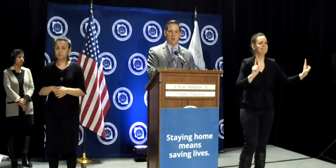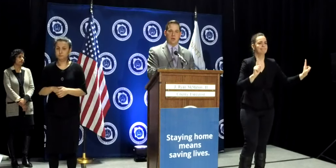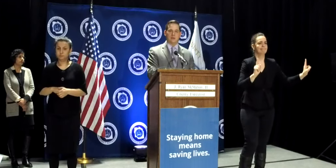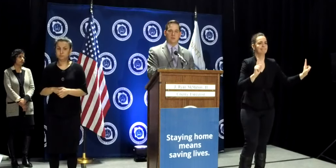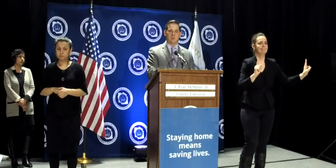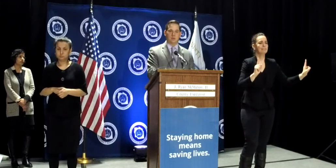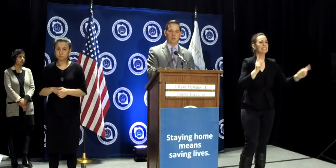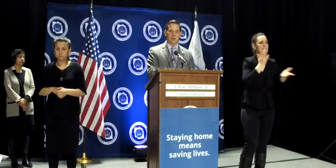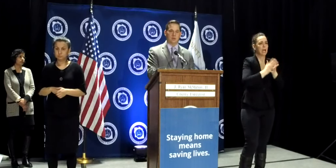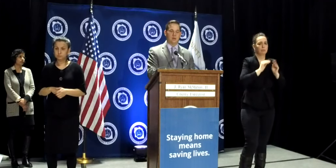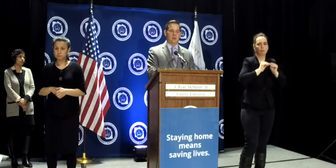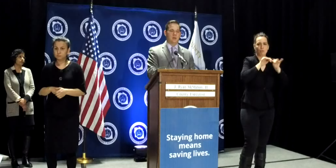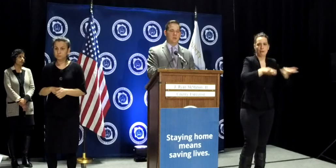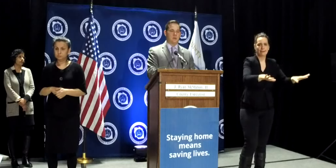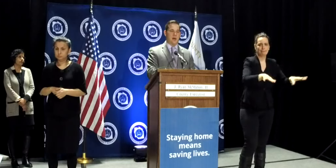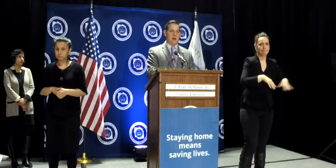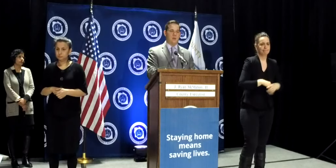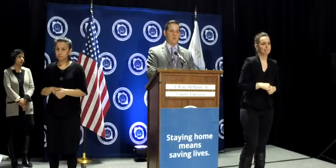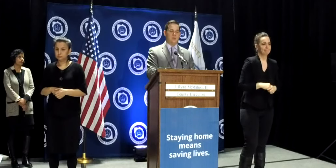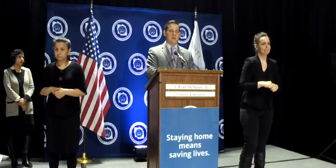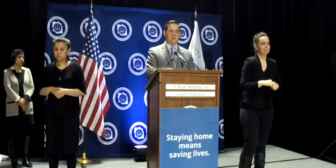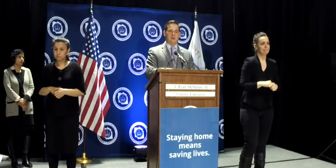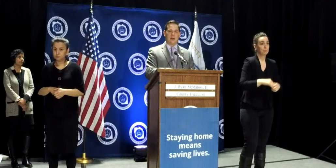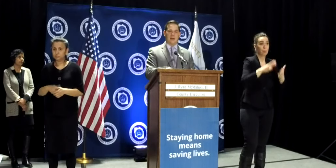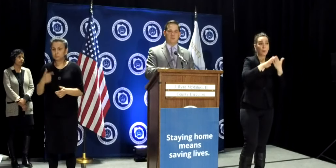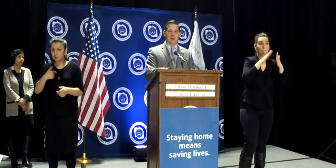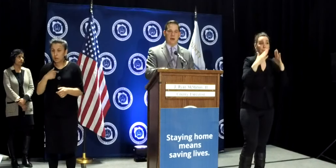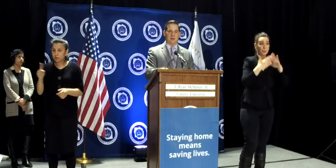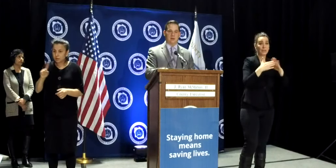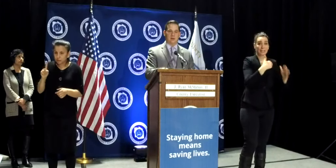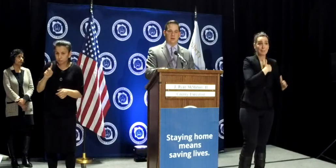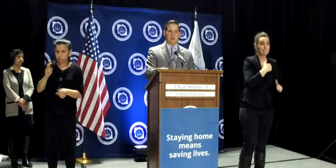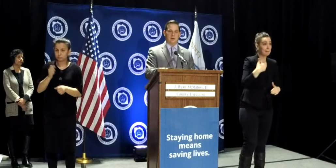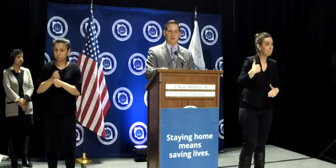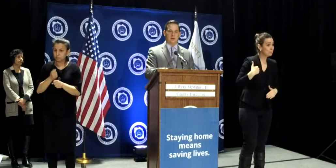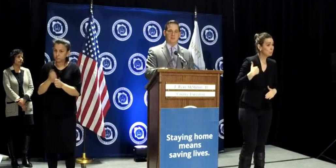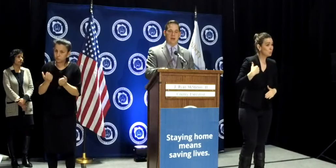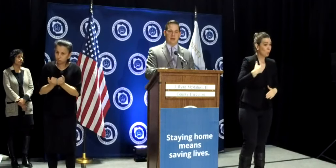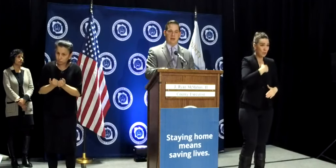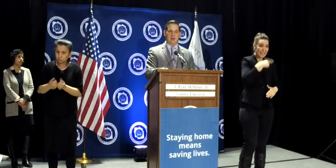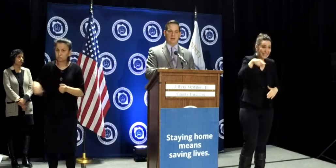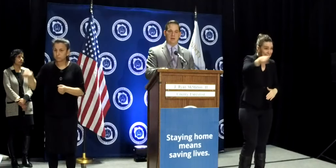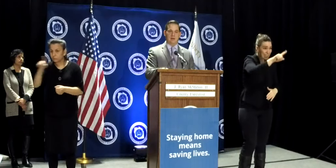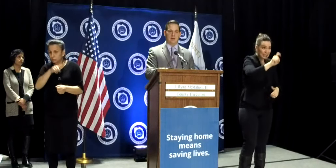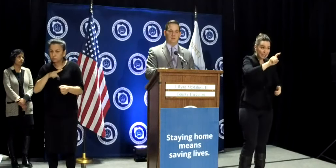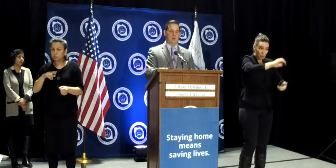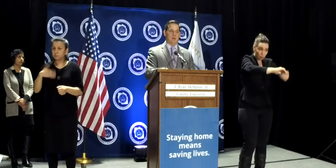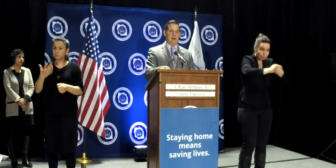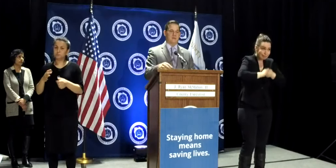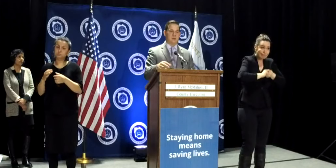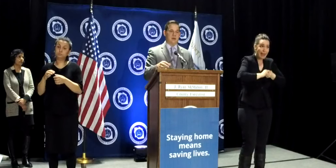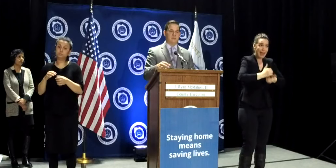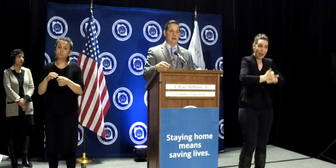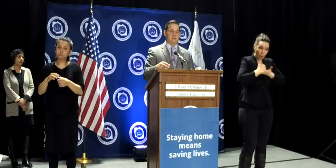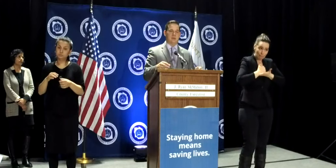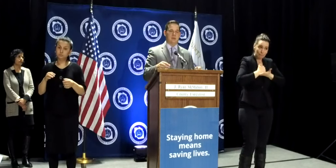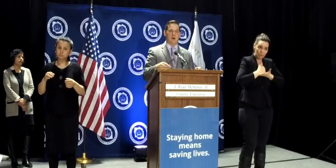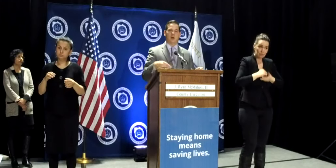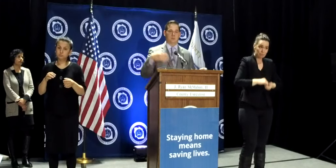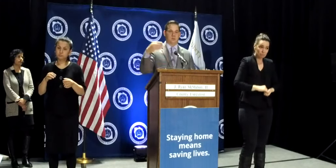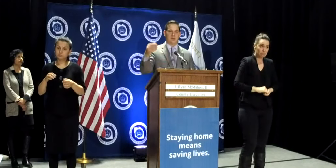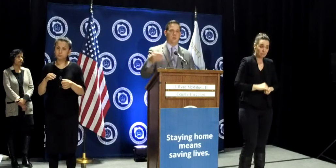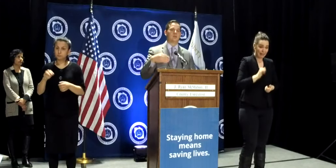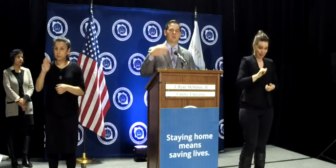now as a community so that we can get our lives back in May? And what our lives back may not